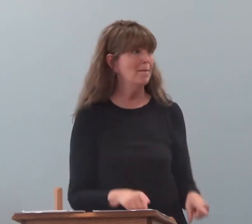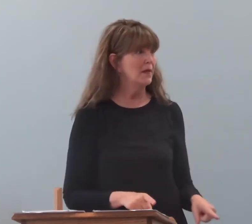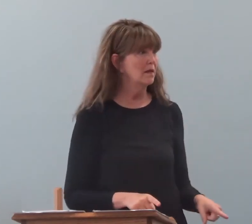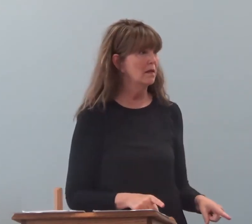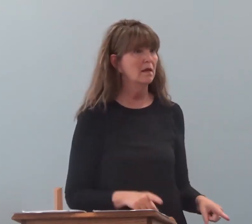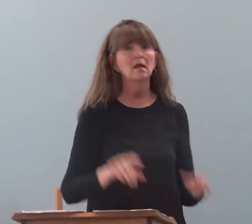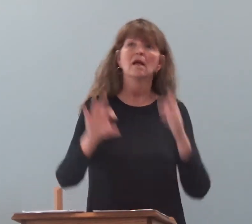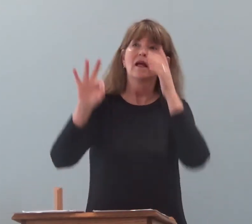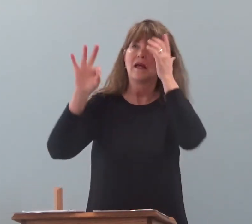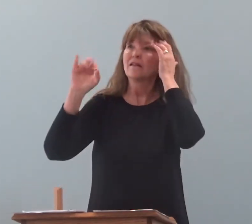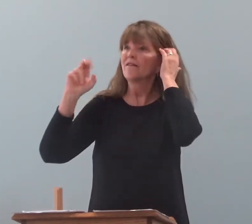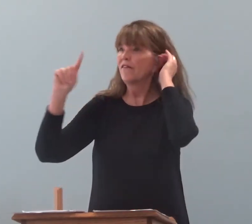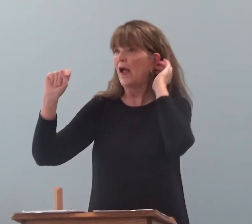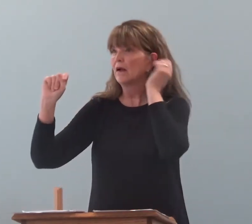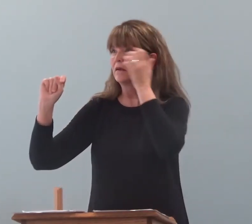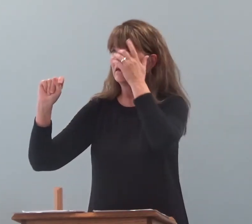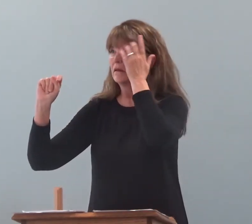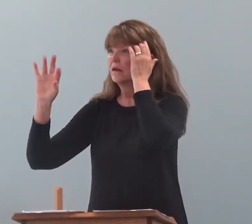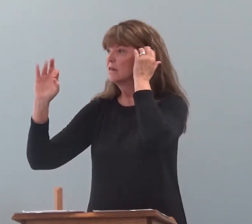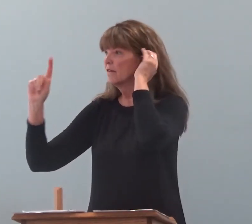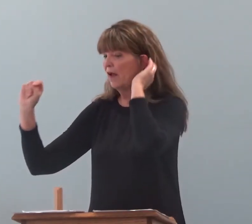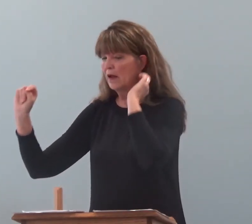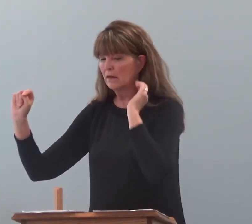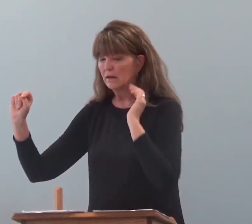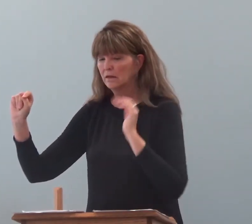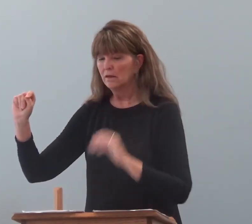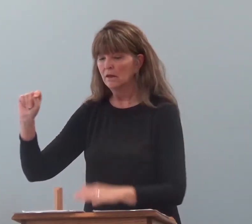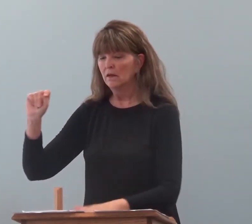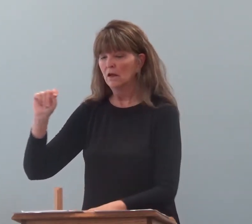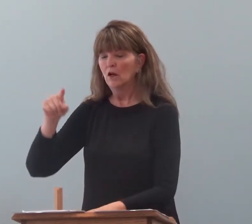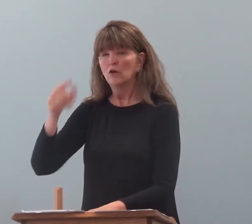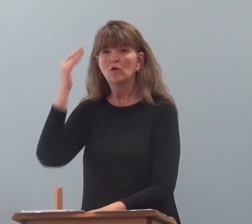positive things that will happen in our lives. That's a fact.